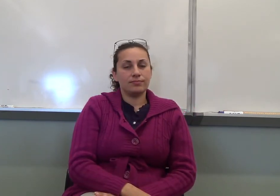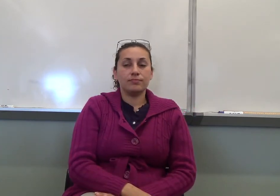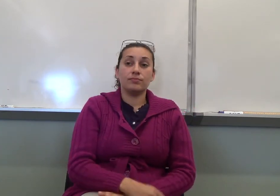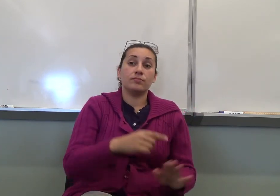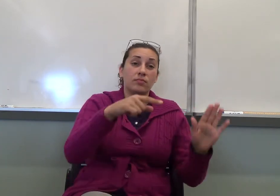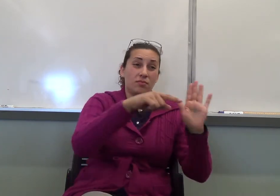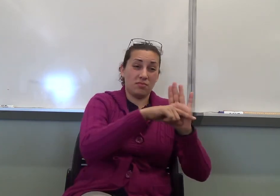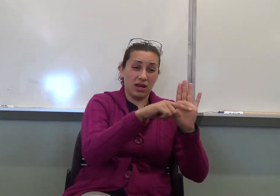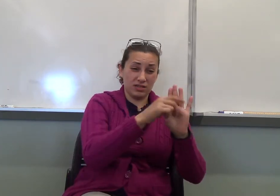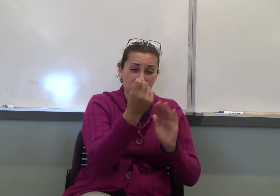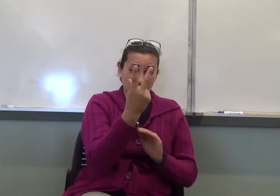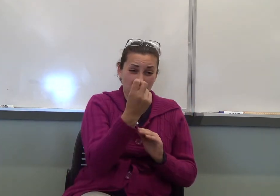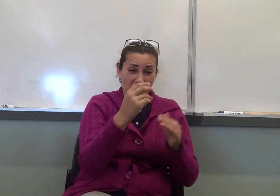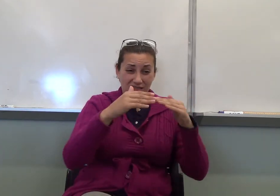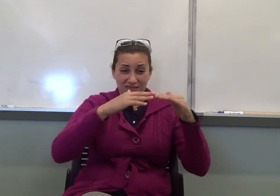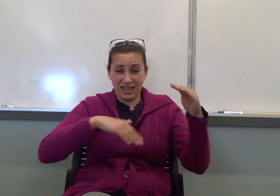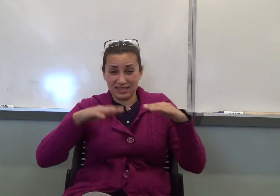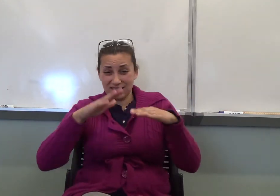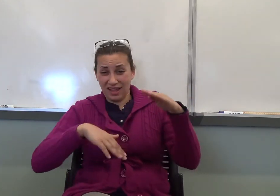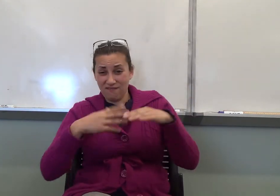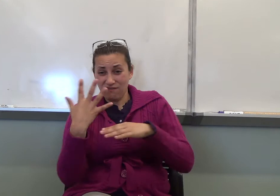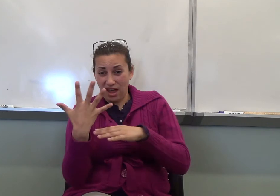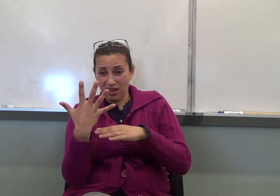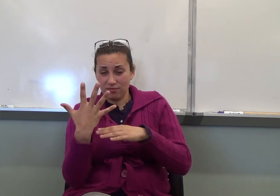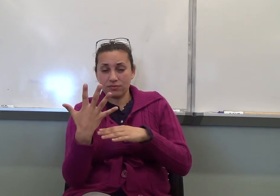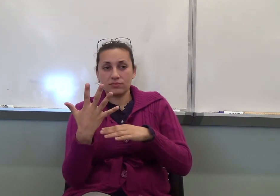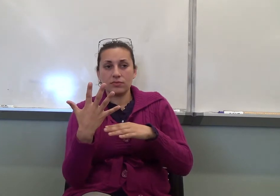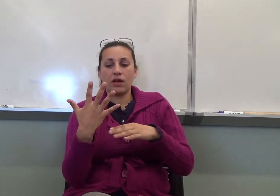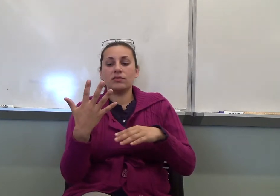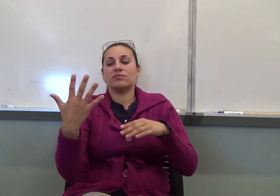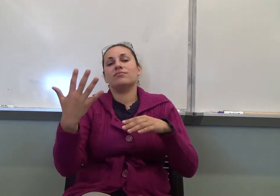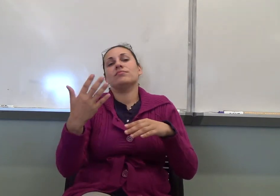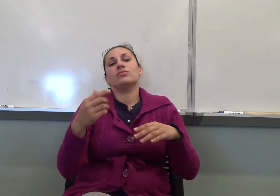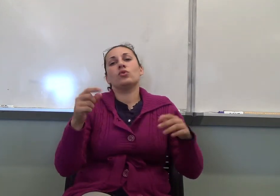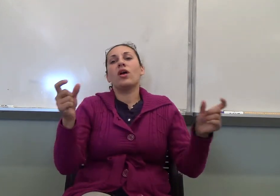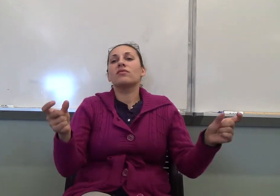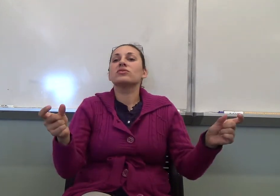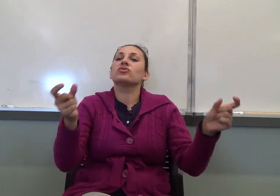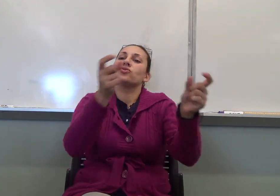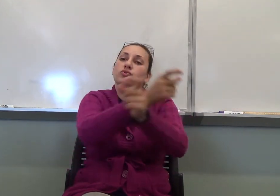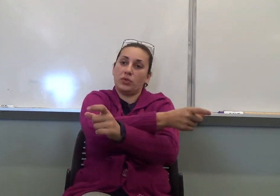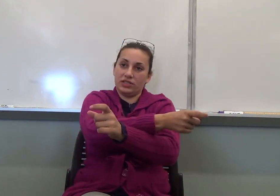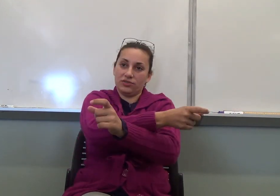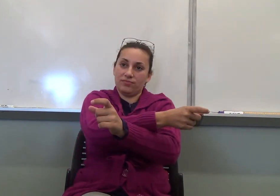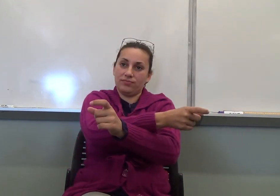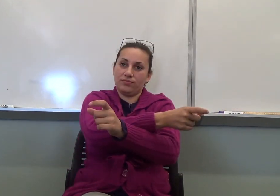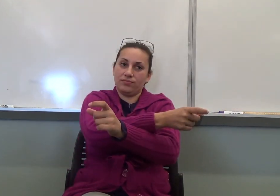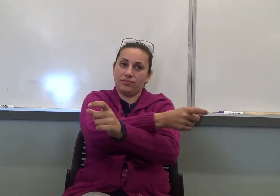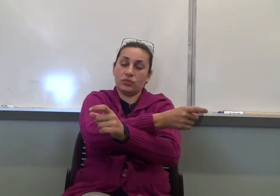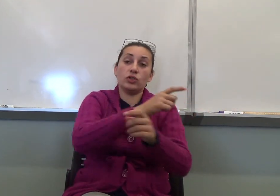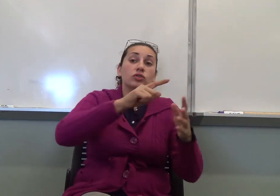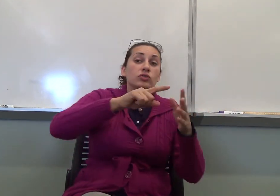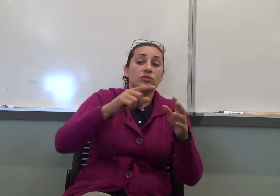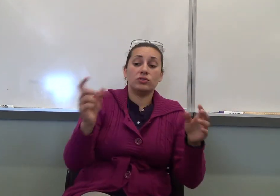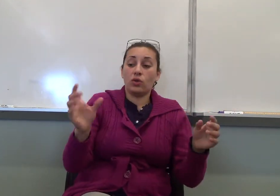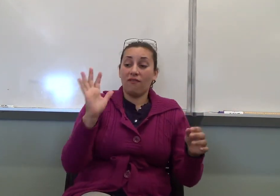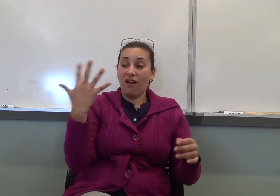less than 5 means you have to reverse the order. You start out with 5 and reduce that 5 by a minus